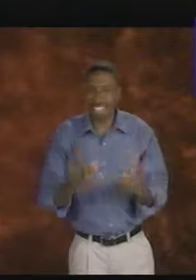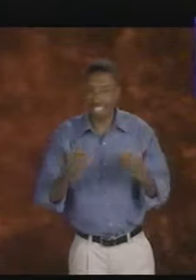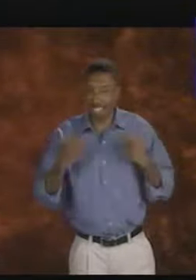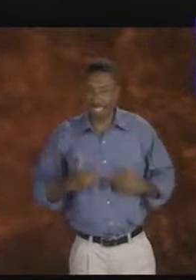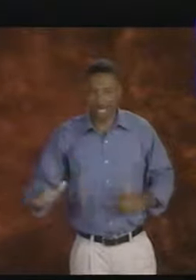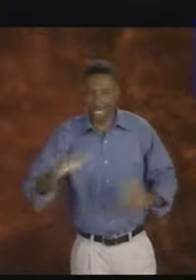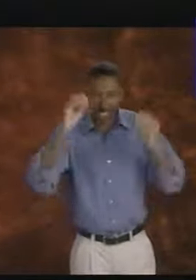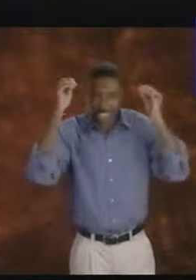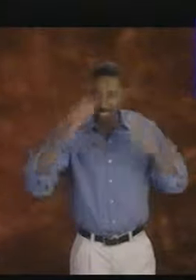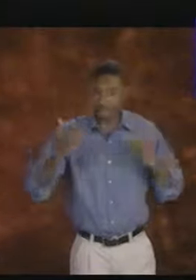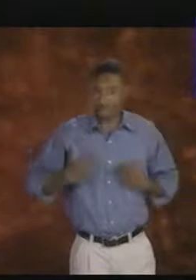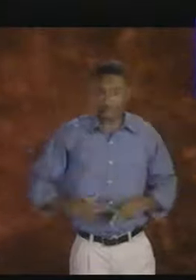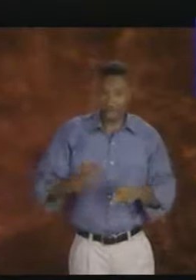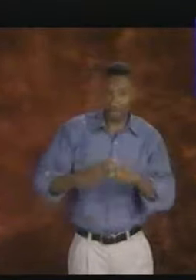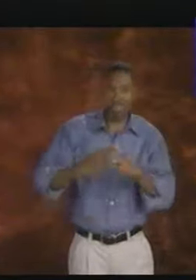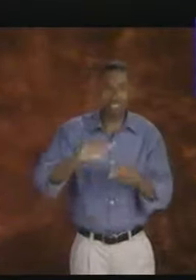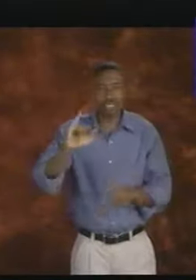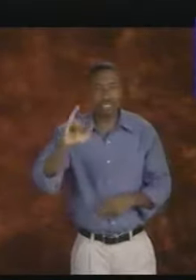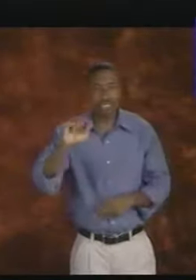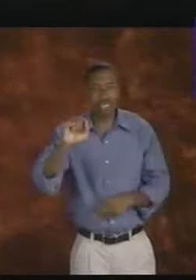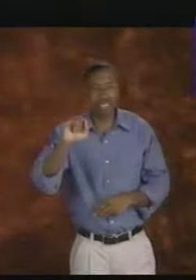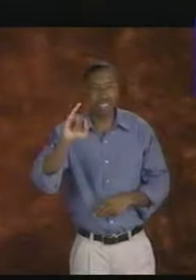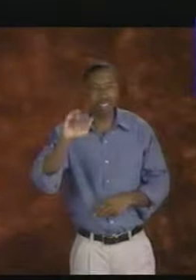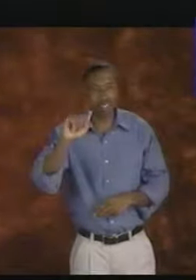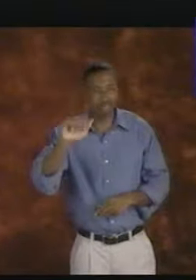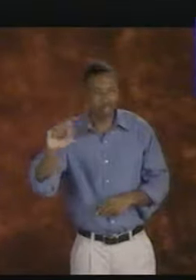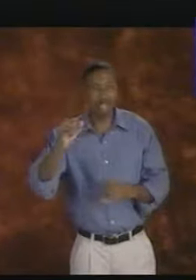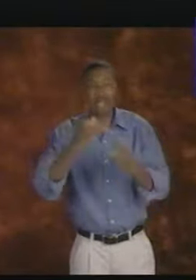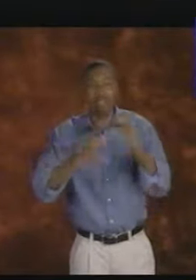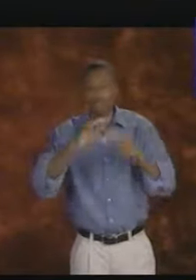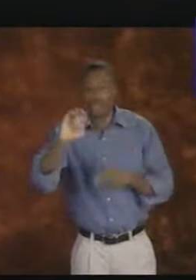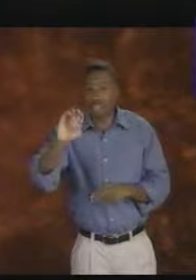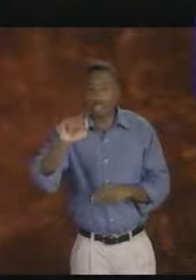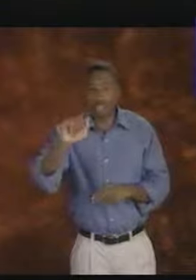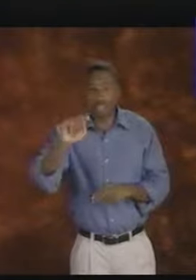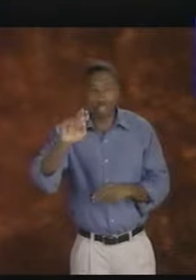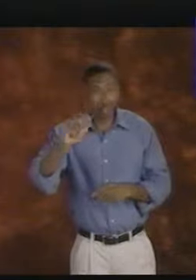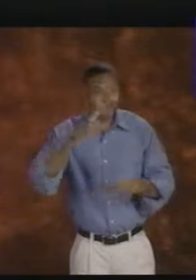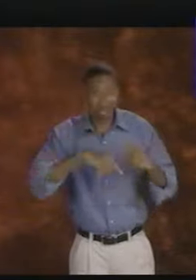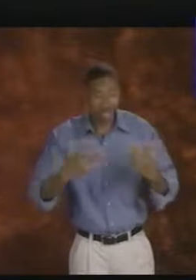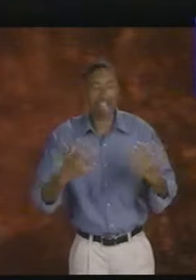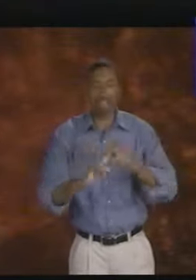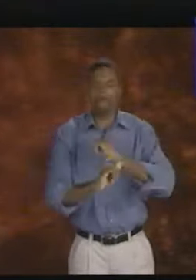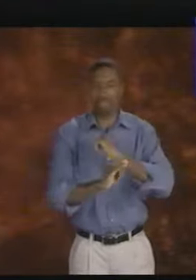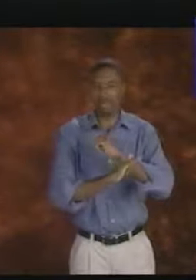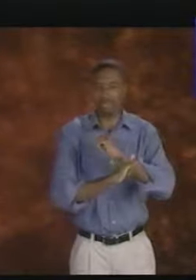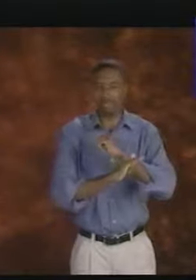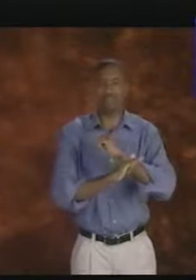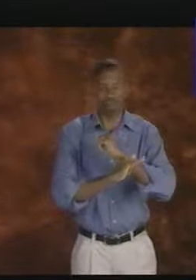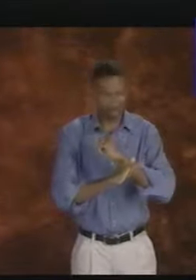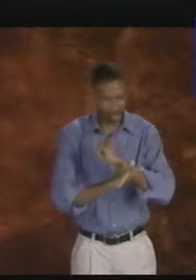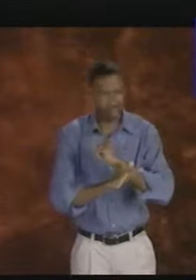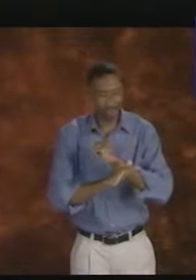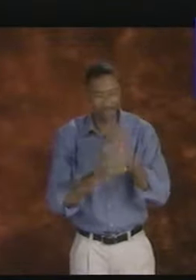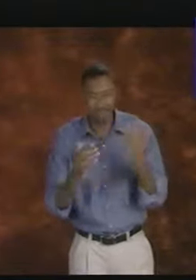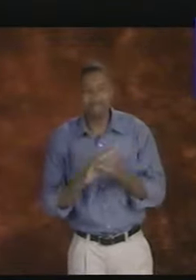Hello everybody, welcome to class. I'll be your teacher today. My name is Isaiah Eaton.